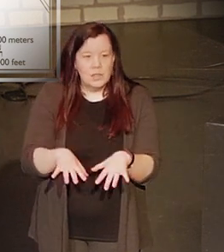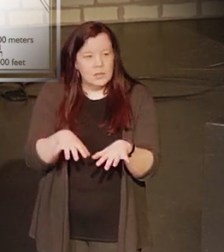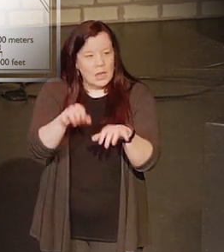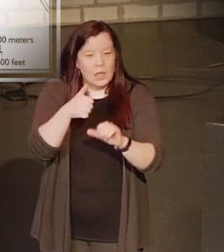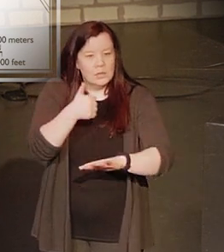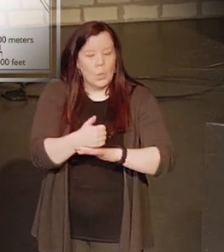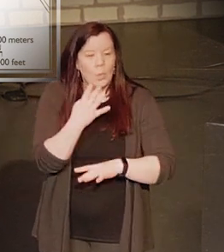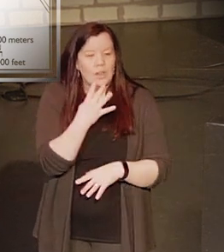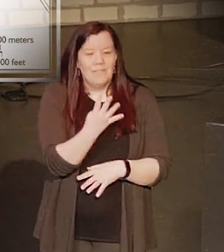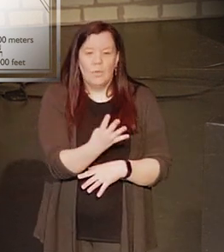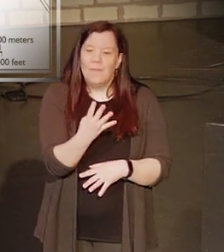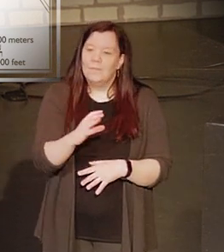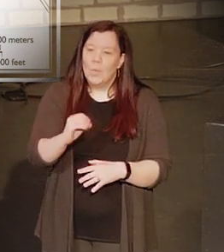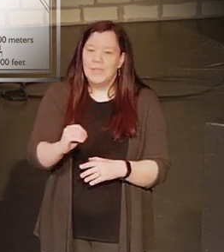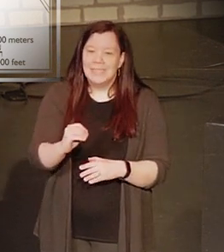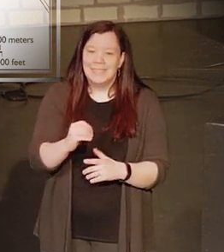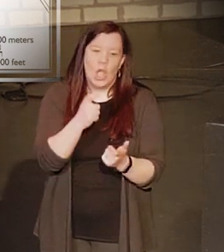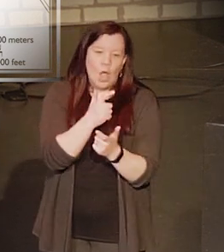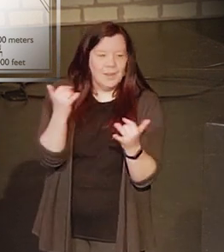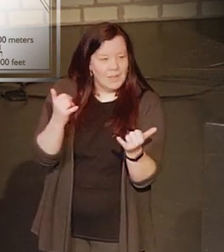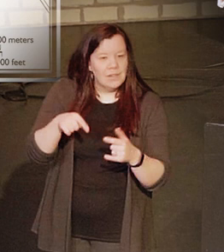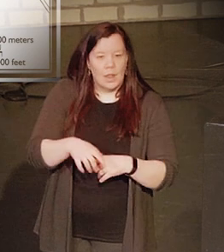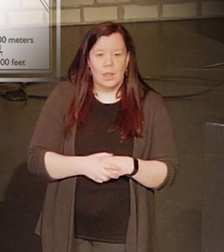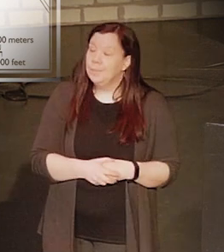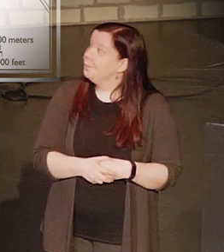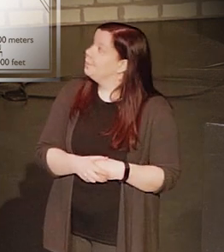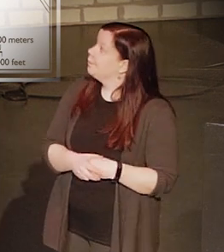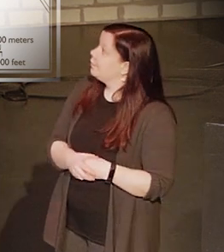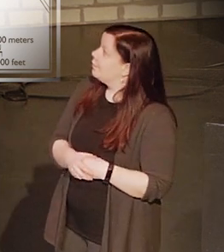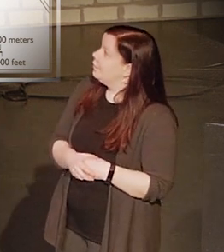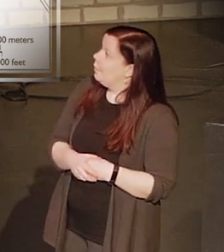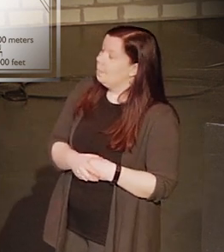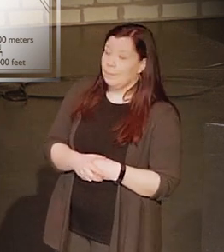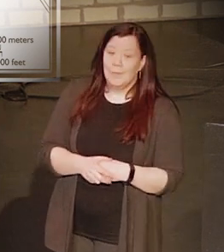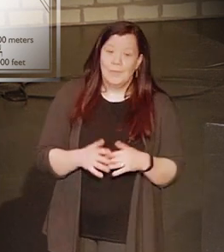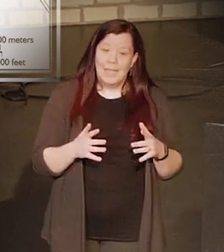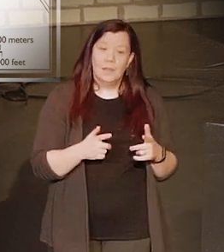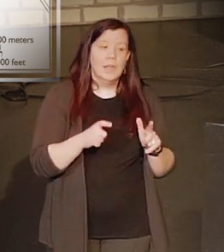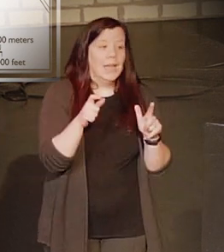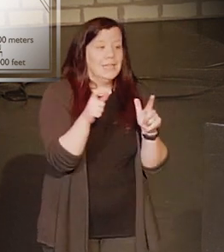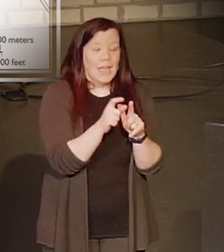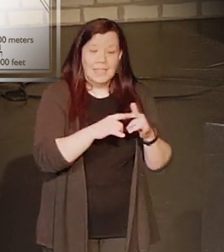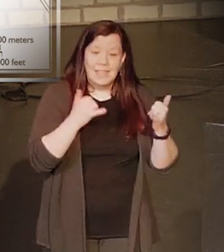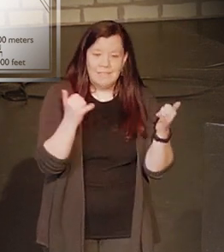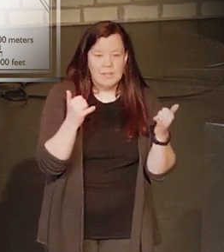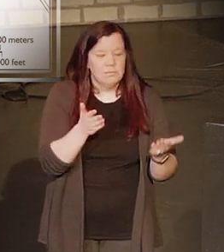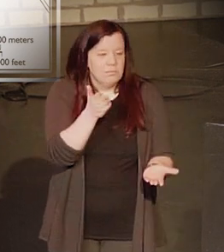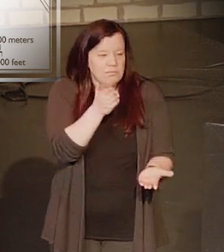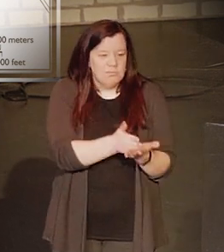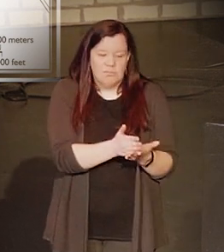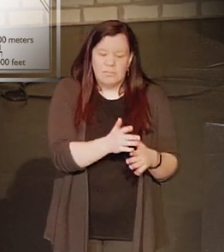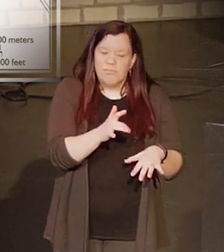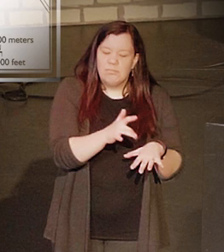BCE. Now, the great Dionysia, that definitely happened in the Theatre of Dionysus, had three